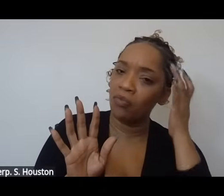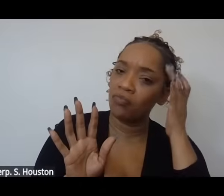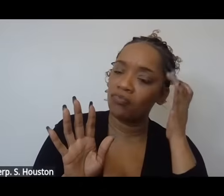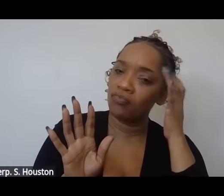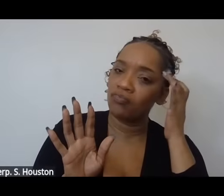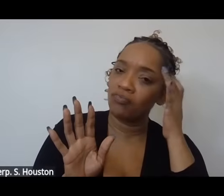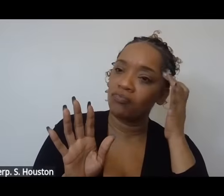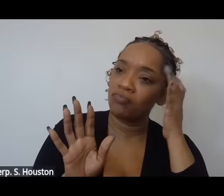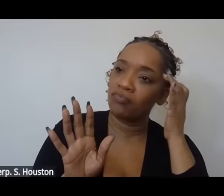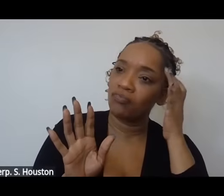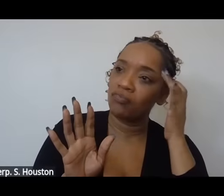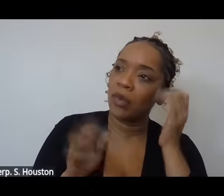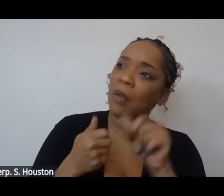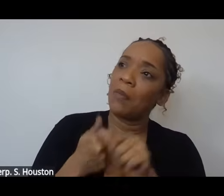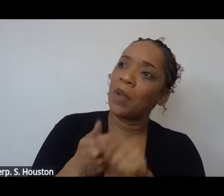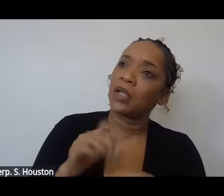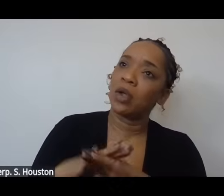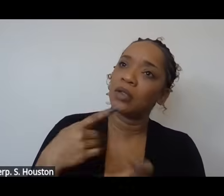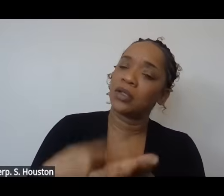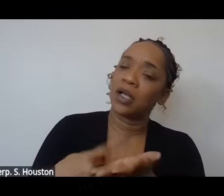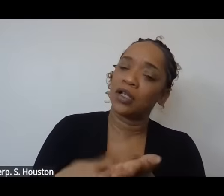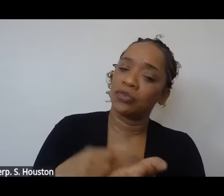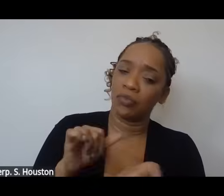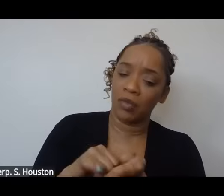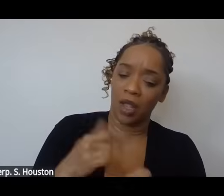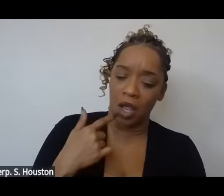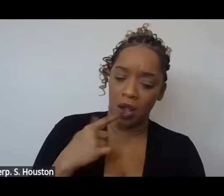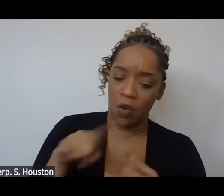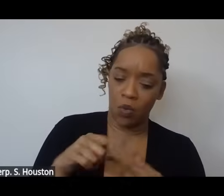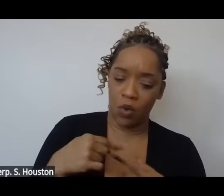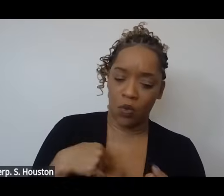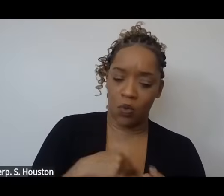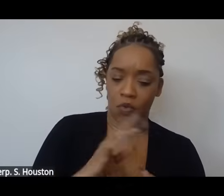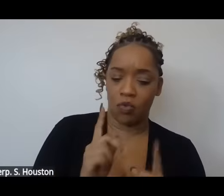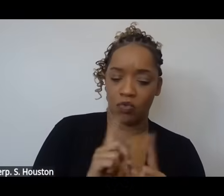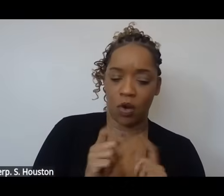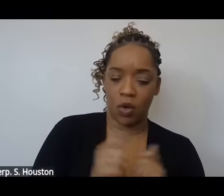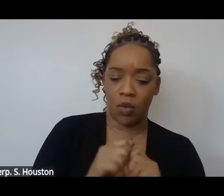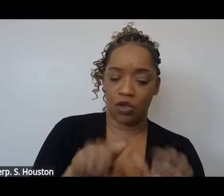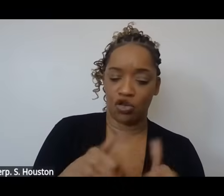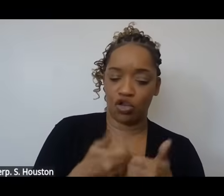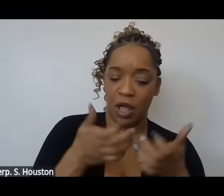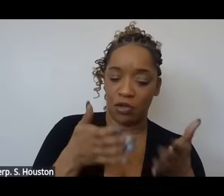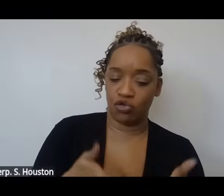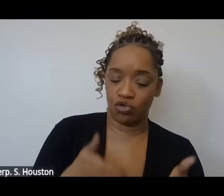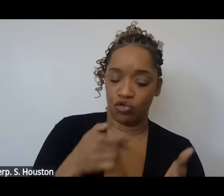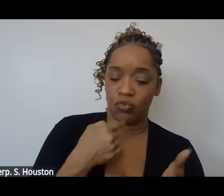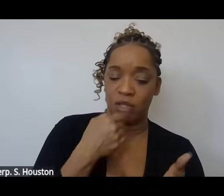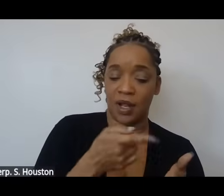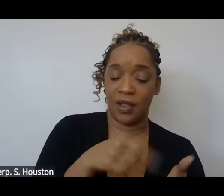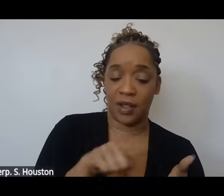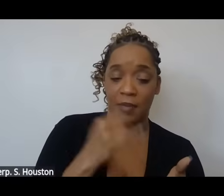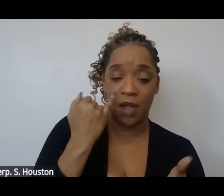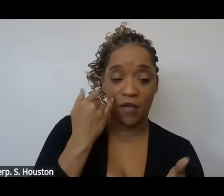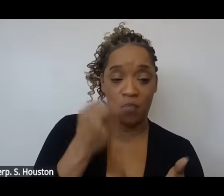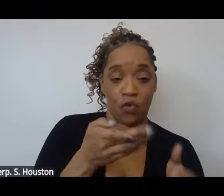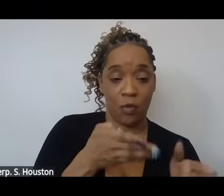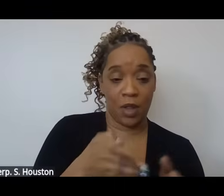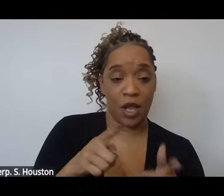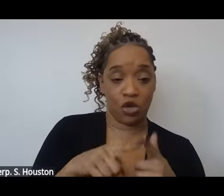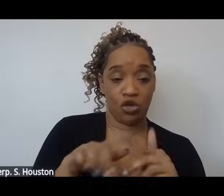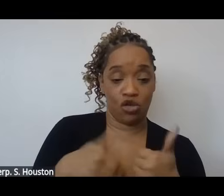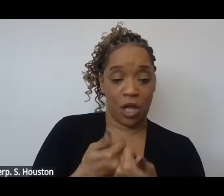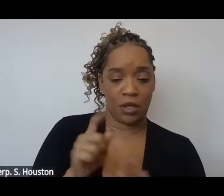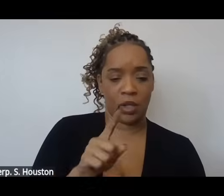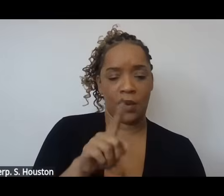especially based on discussion that, when we're talking to challengers and telling them, hey, if you're going to challenge something, tell us why you're challenging it.